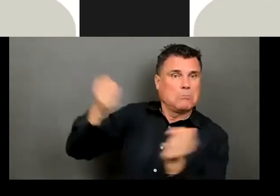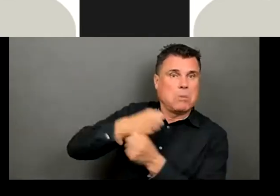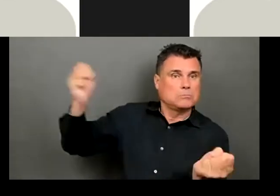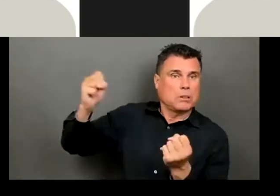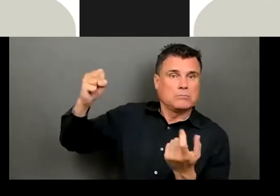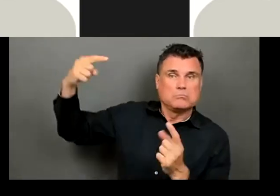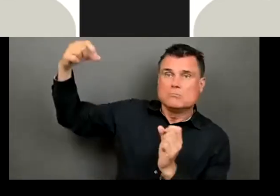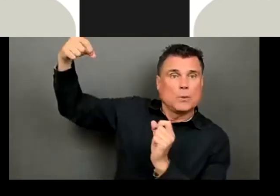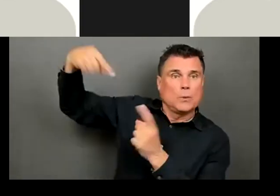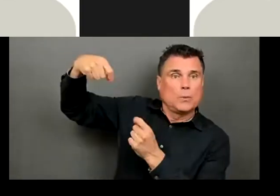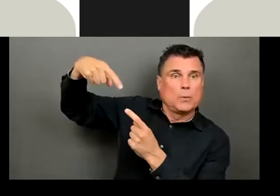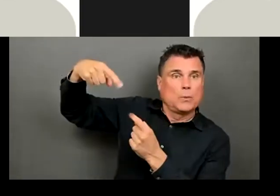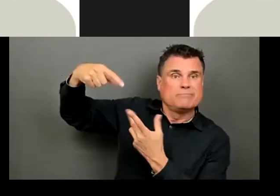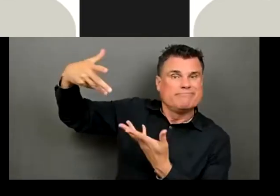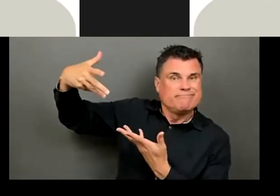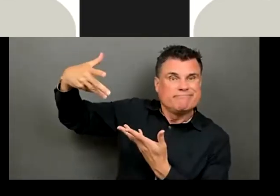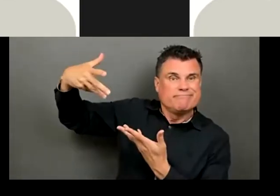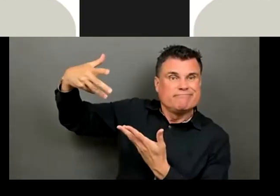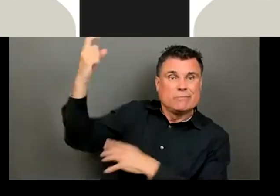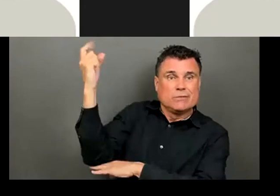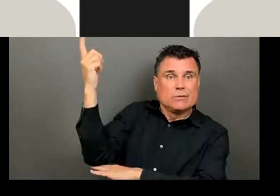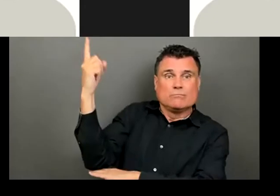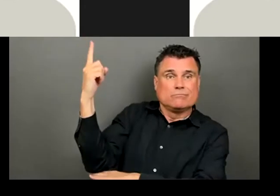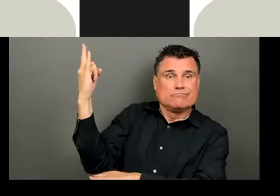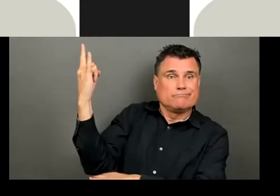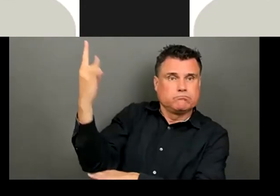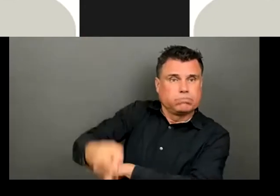here we are not talking about an internet-based mobile application.